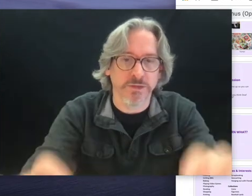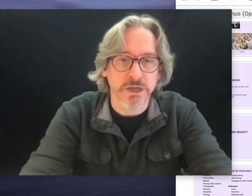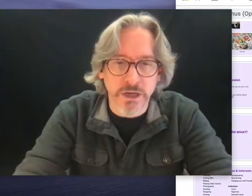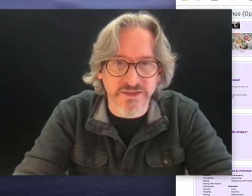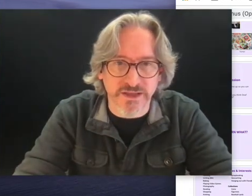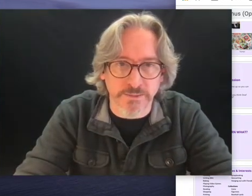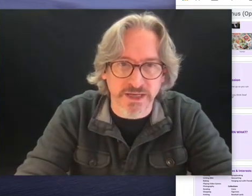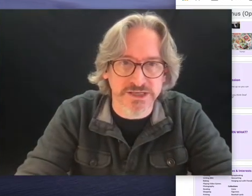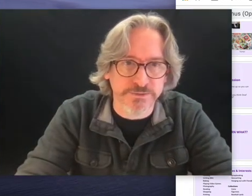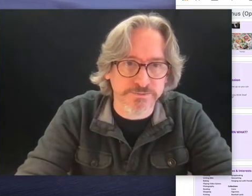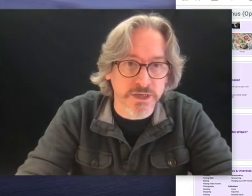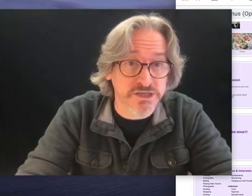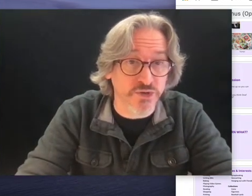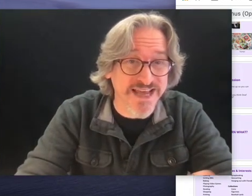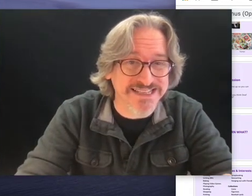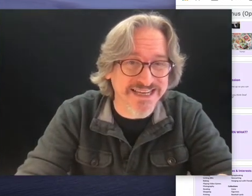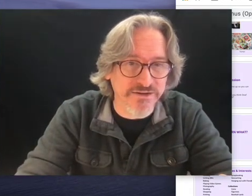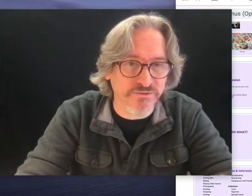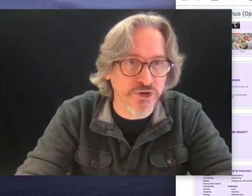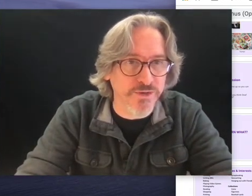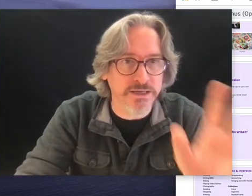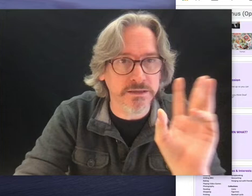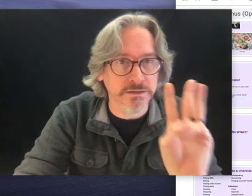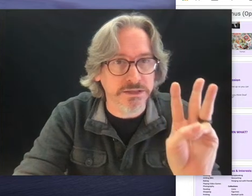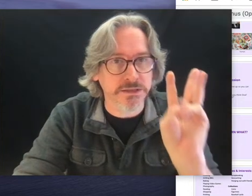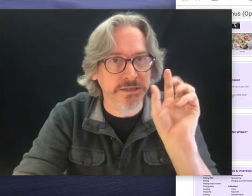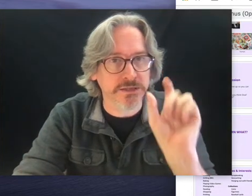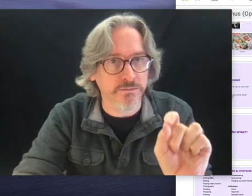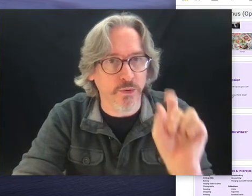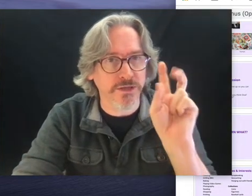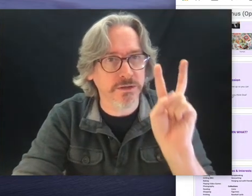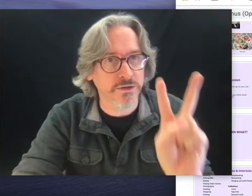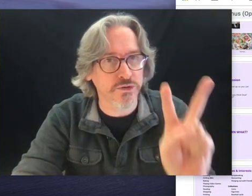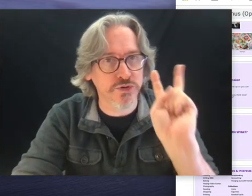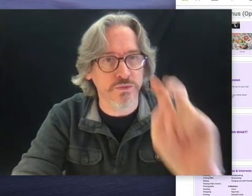video. I think that'll be easier. So that's it for Unit 6.2.